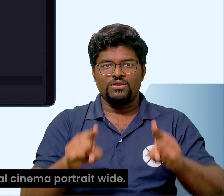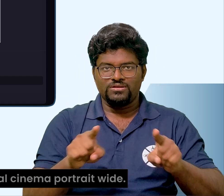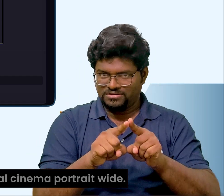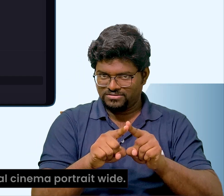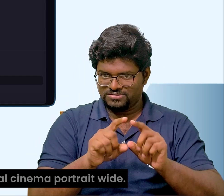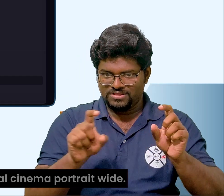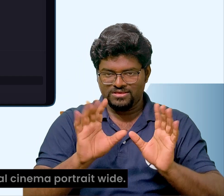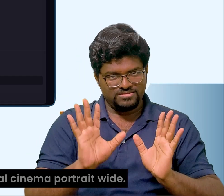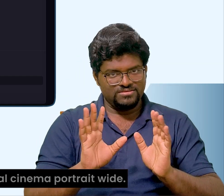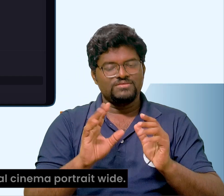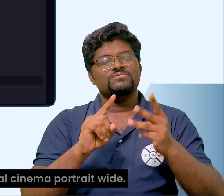square,